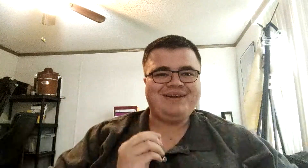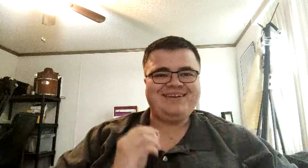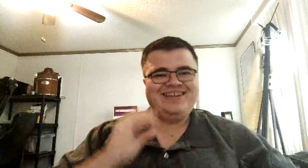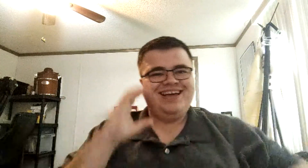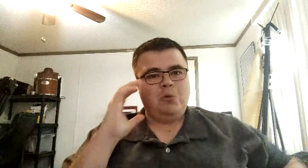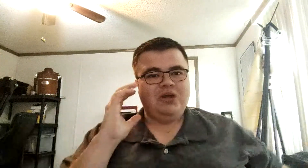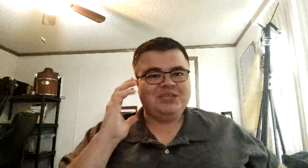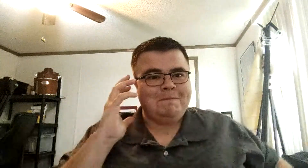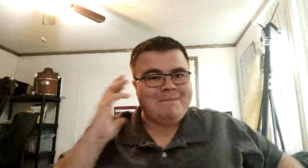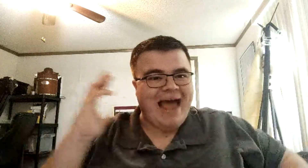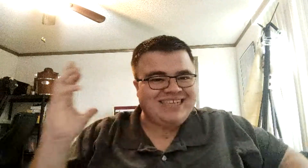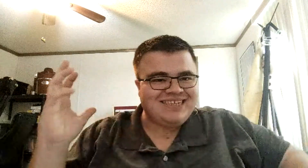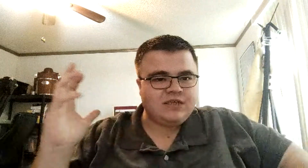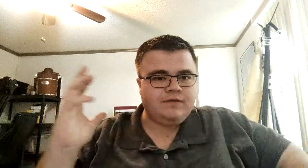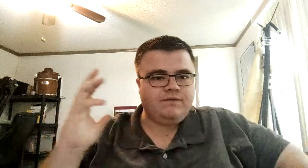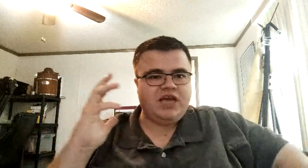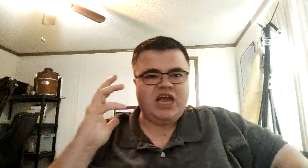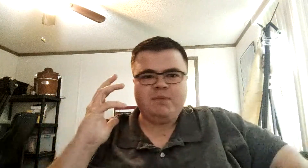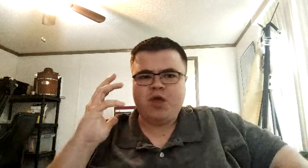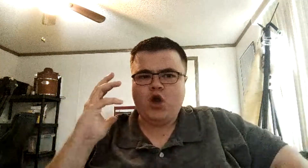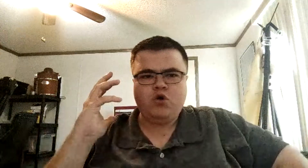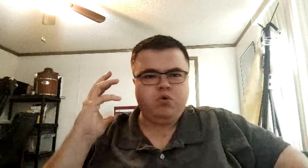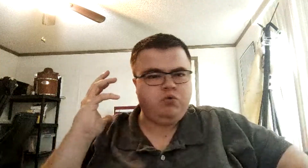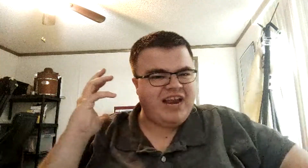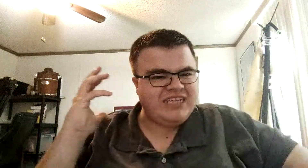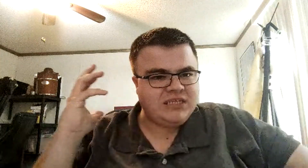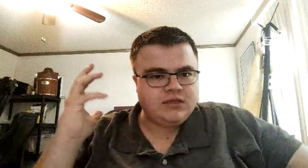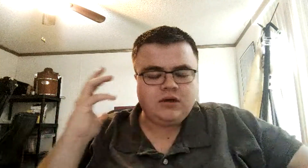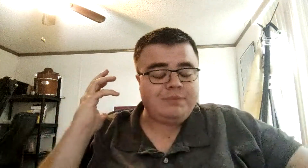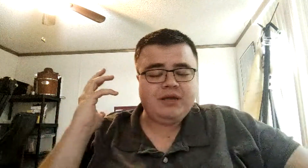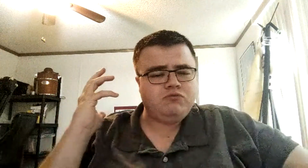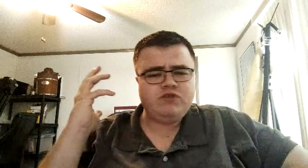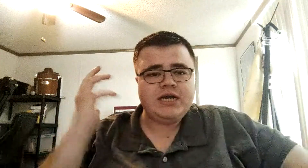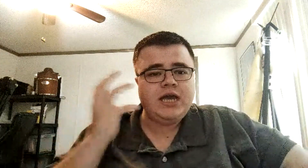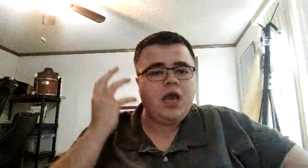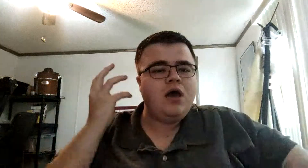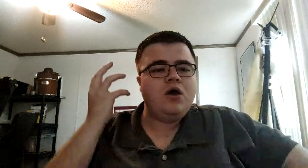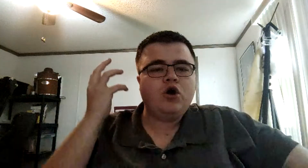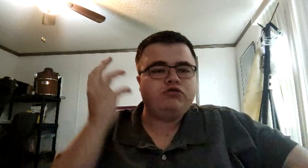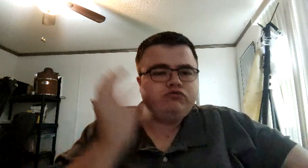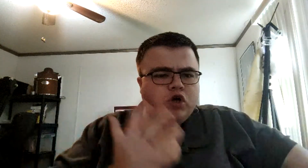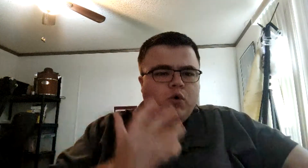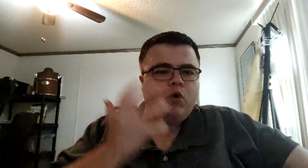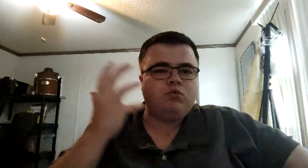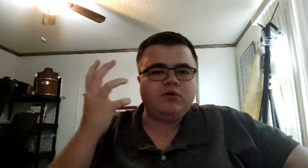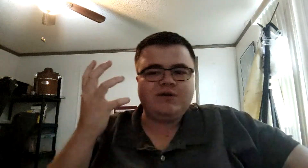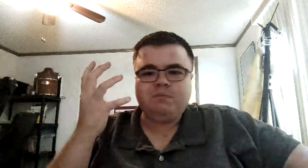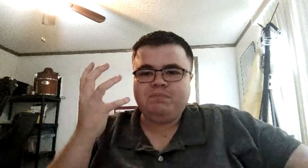happened was massive. It can be crazy. It can be really cruel,